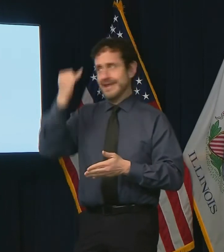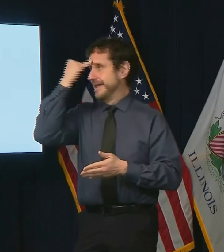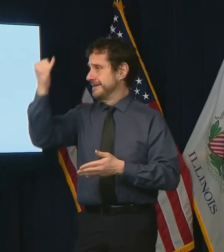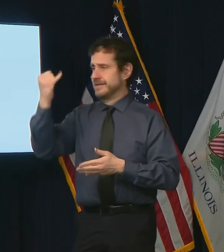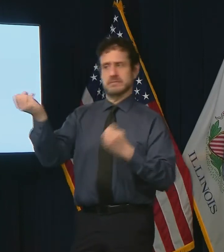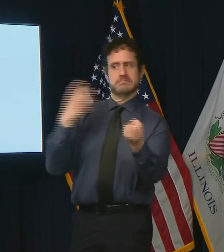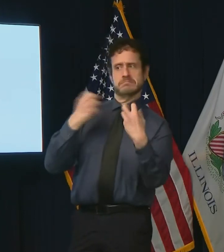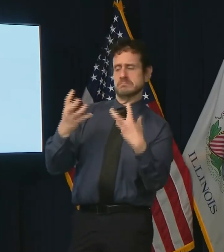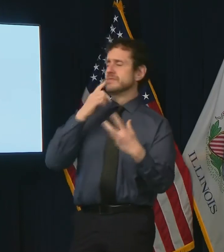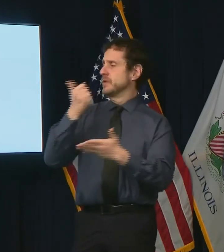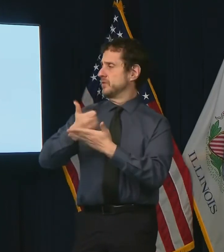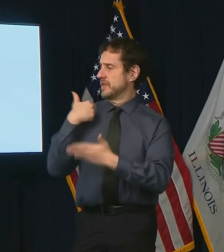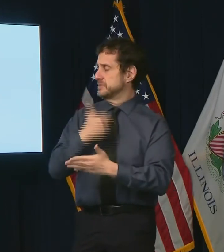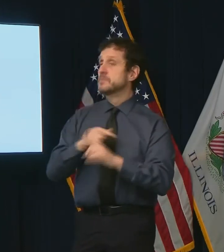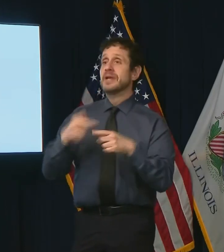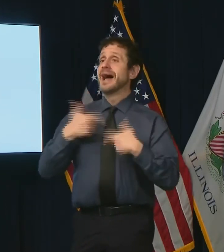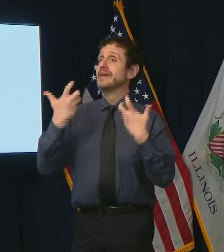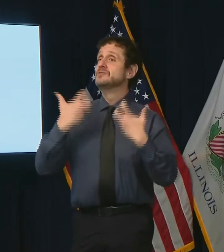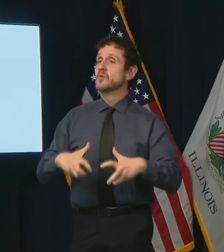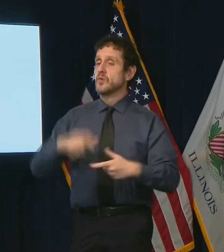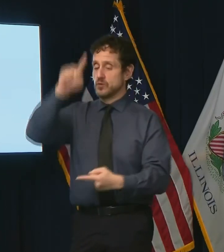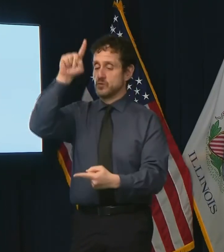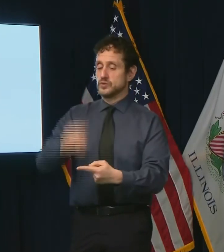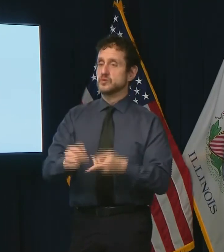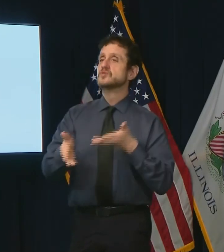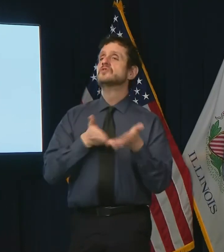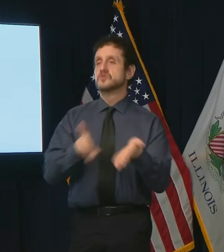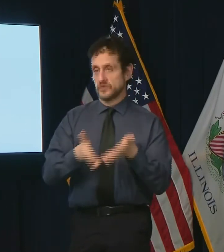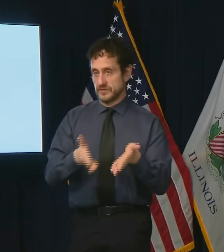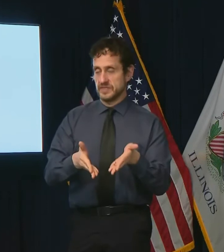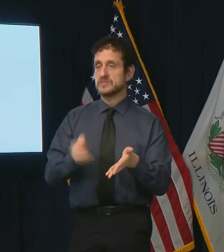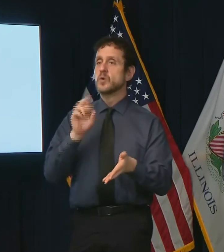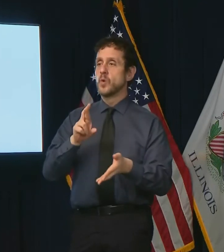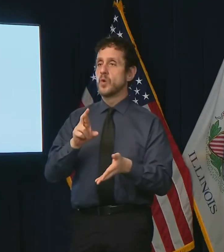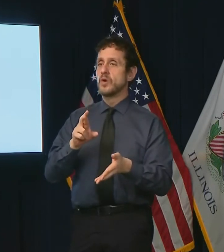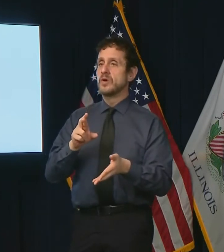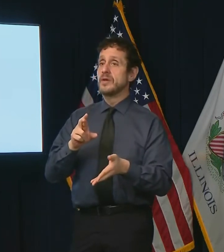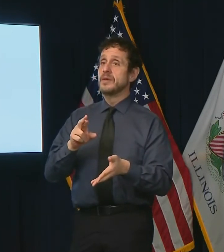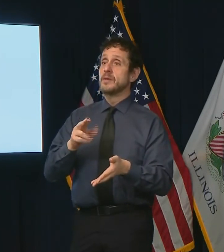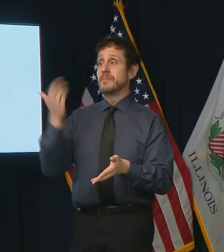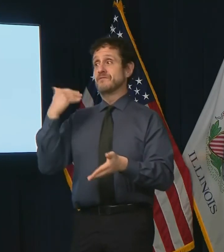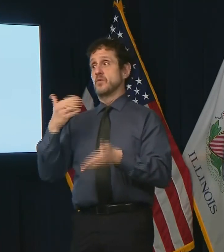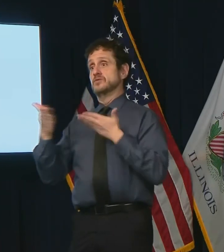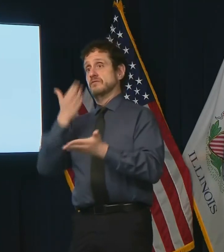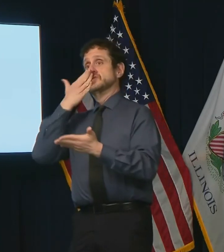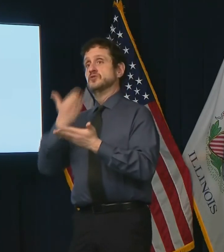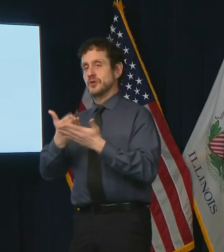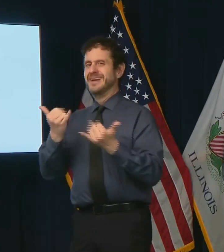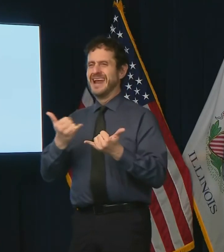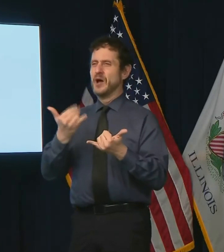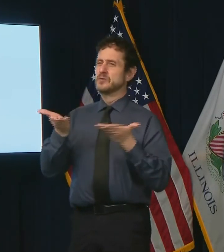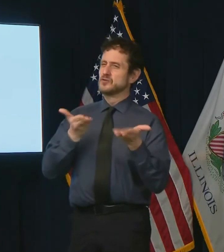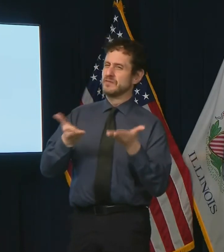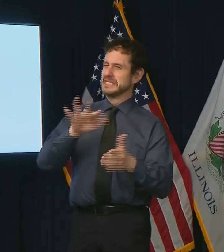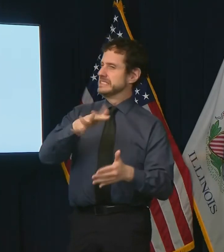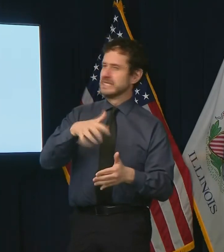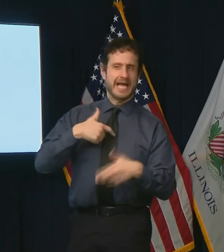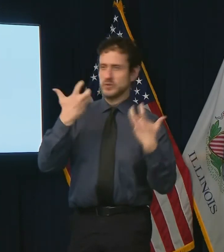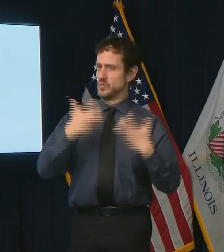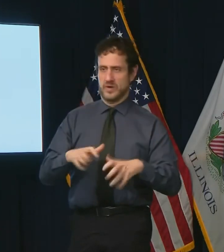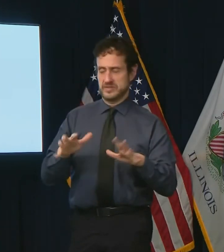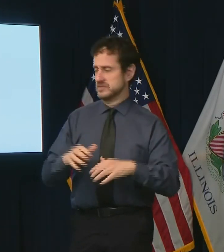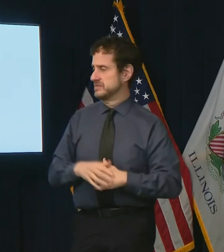help us do that. What I don't want is a diminishment of services or of the quality of service that Medicaid recipients get. James